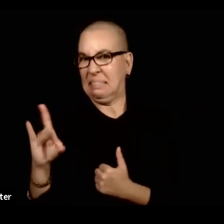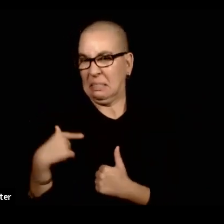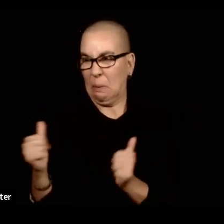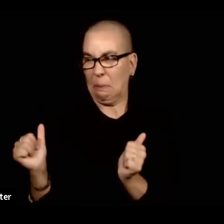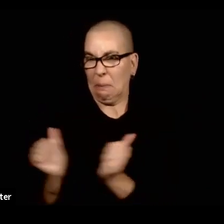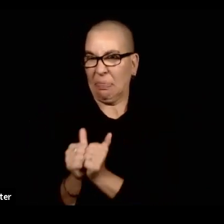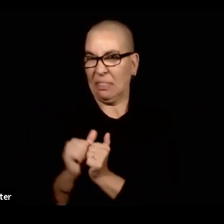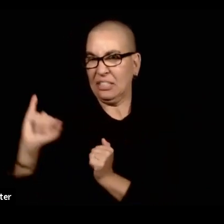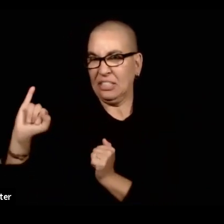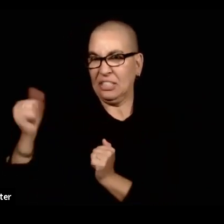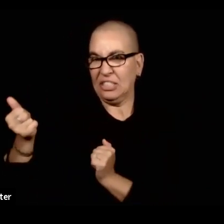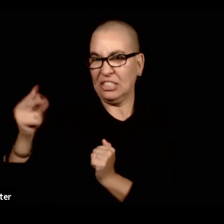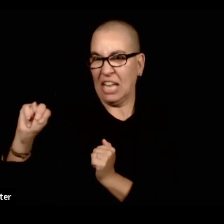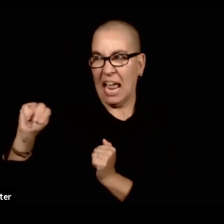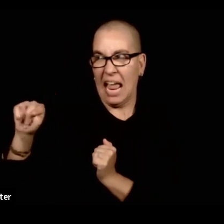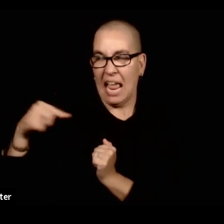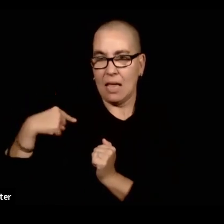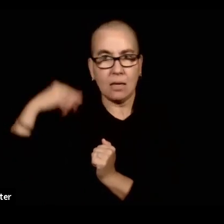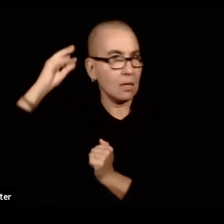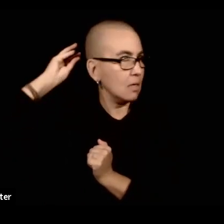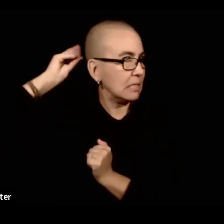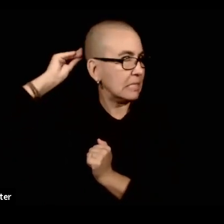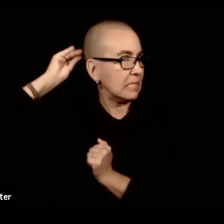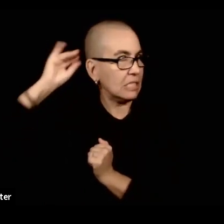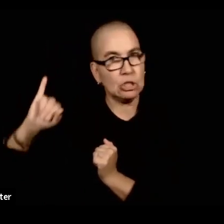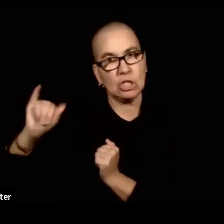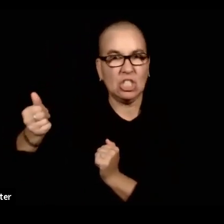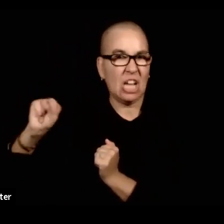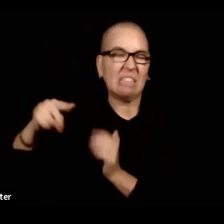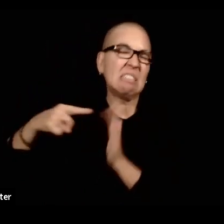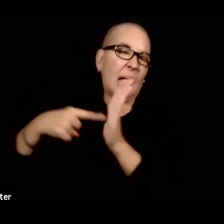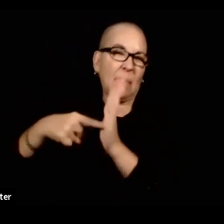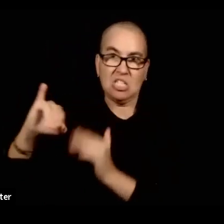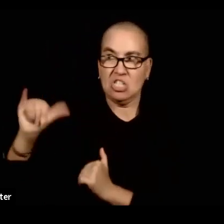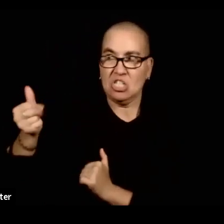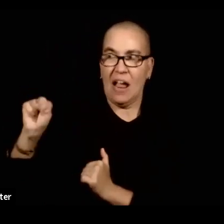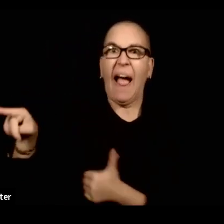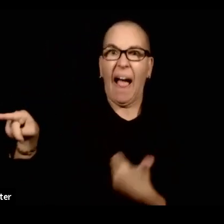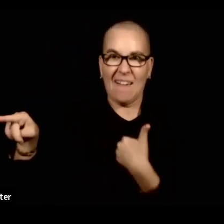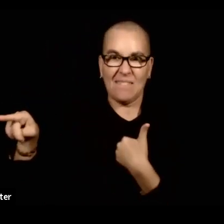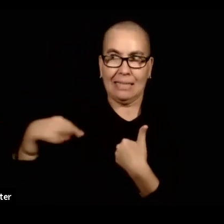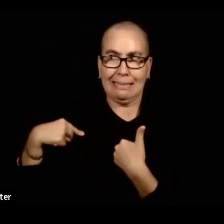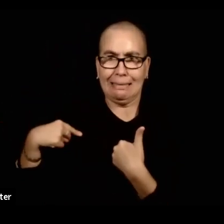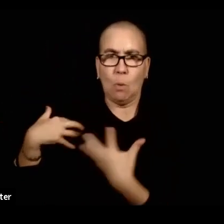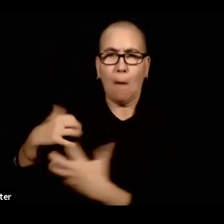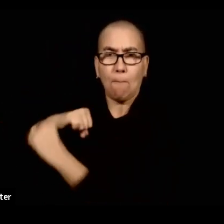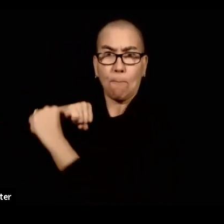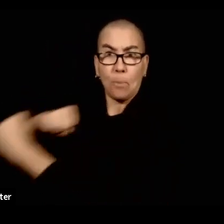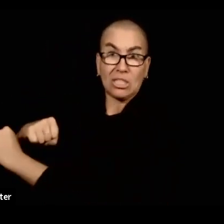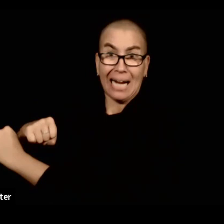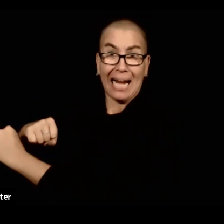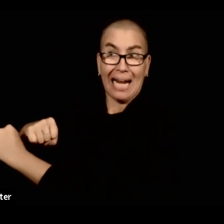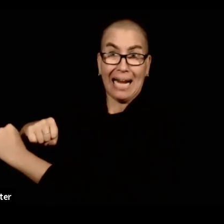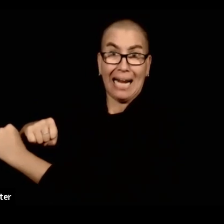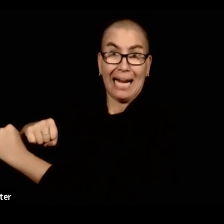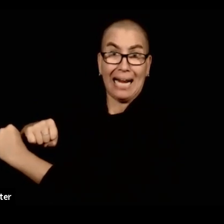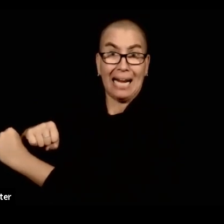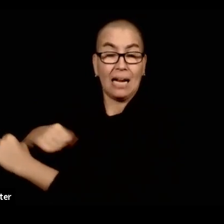tracers would, contact Jan and talk to her about that potential exposure.